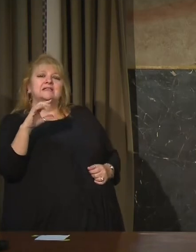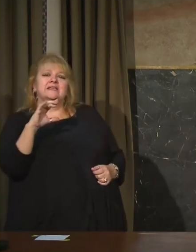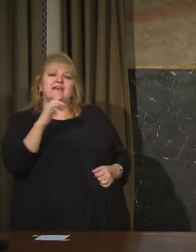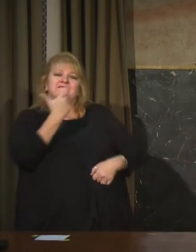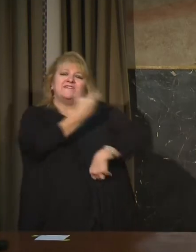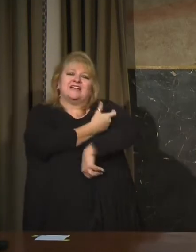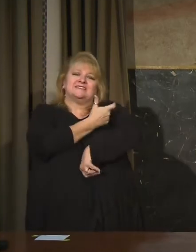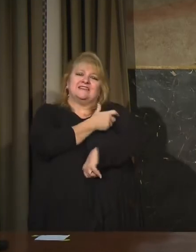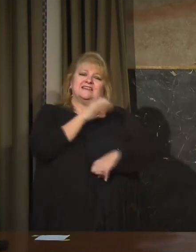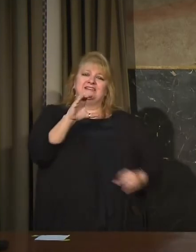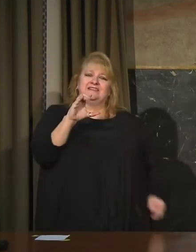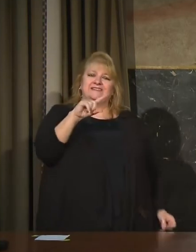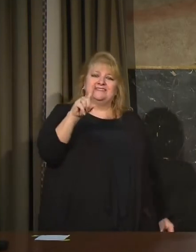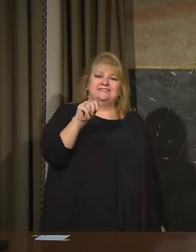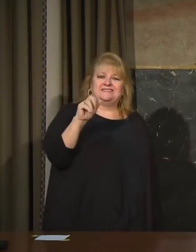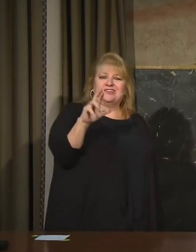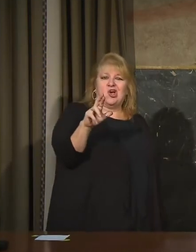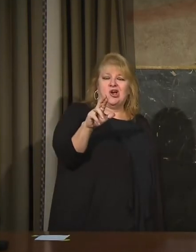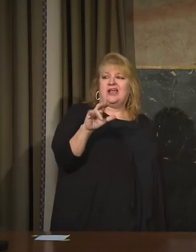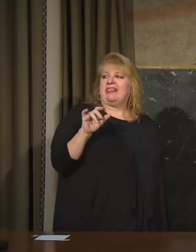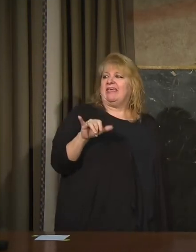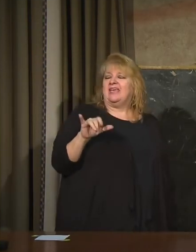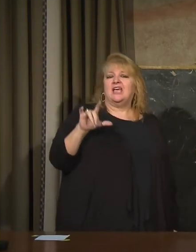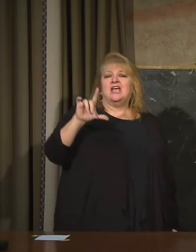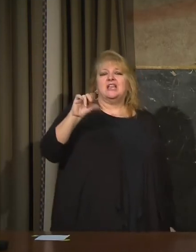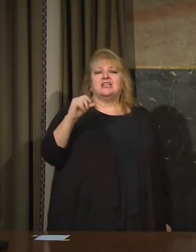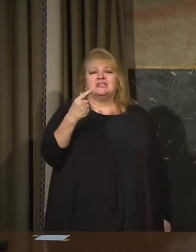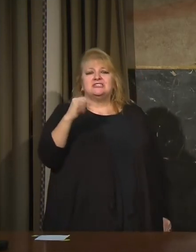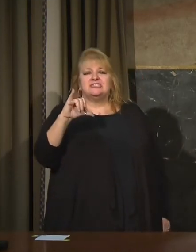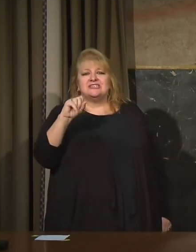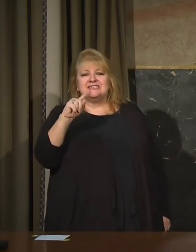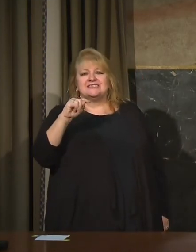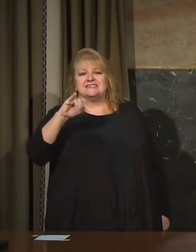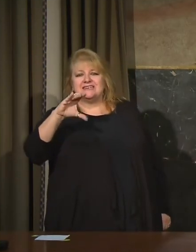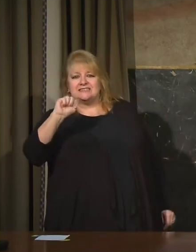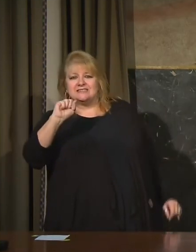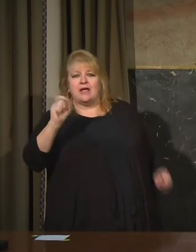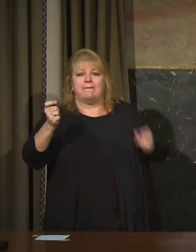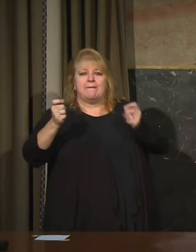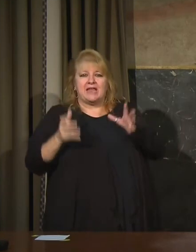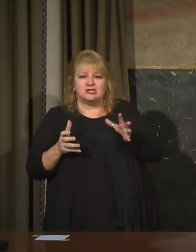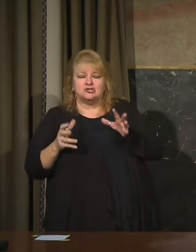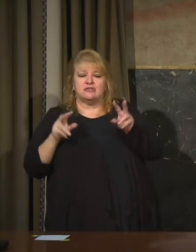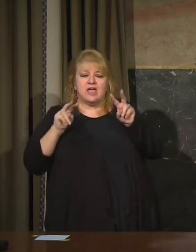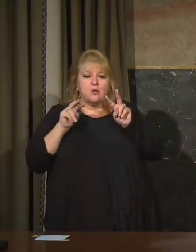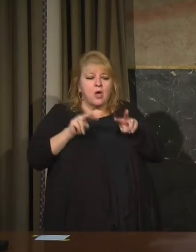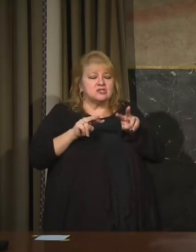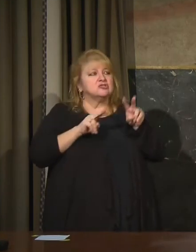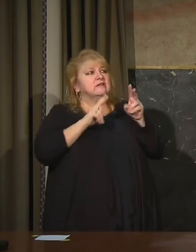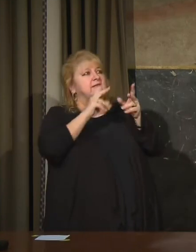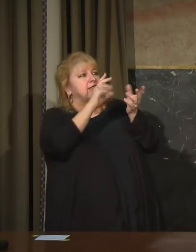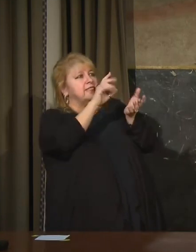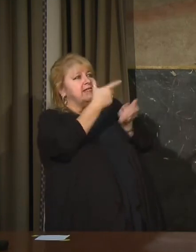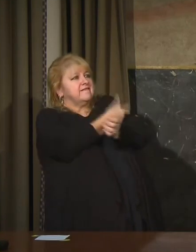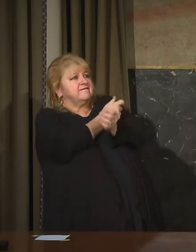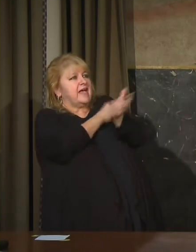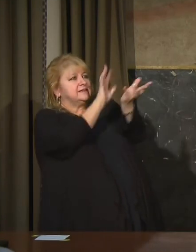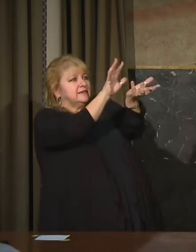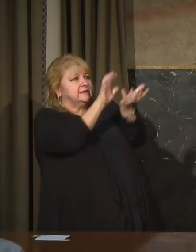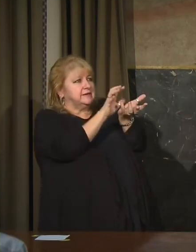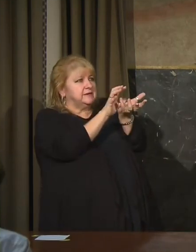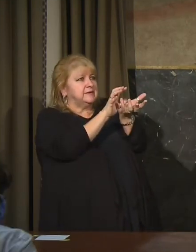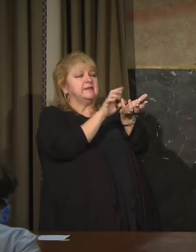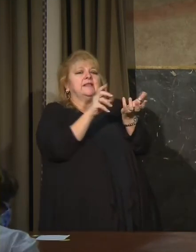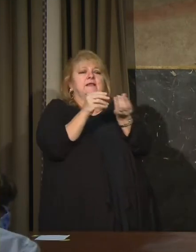logistics manager of their sole job is to track where the vaccines are going, make sure that facilities are using them